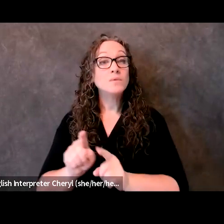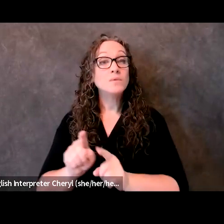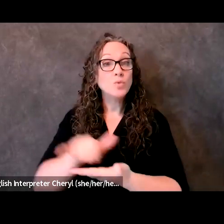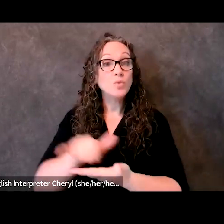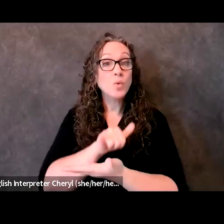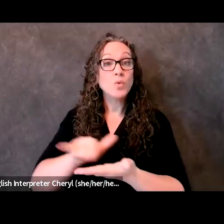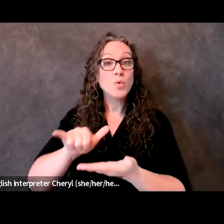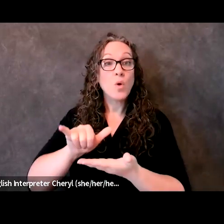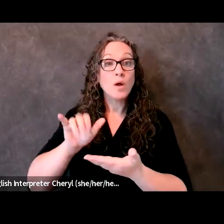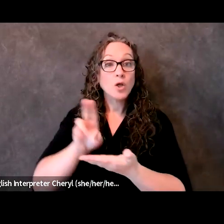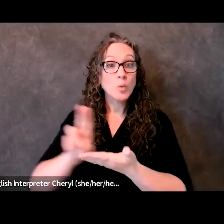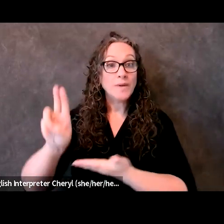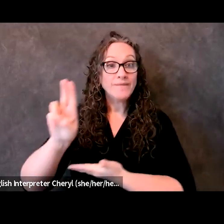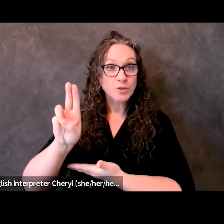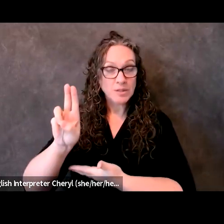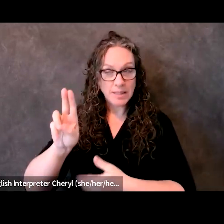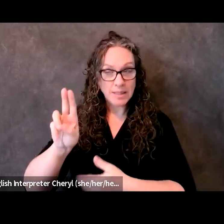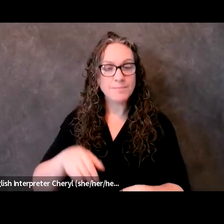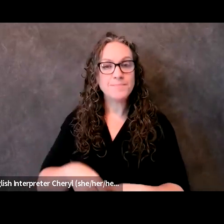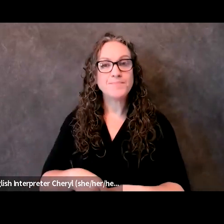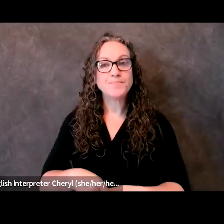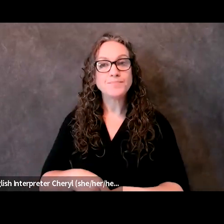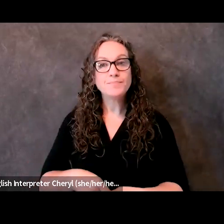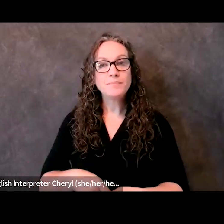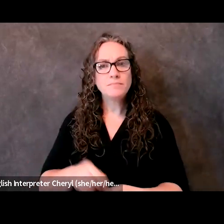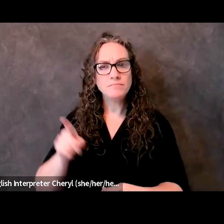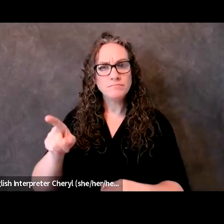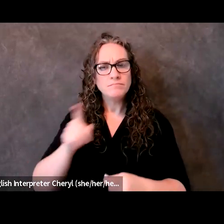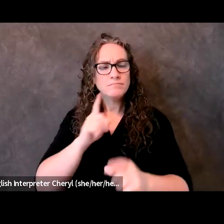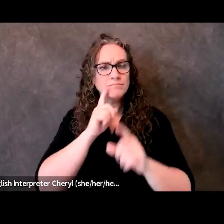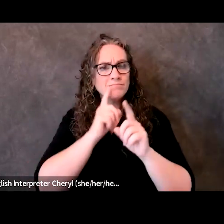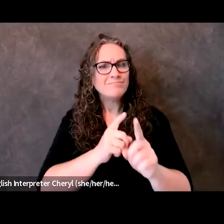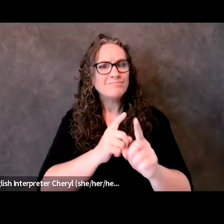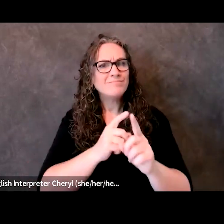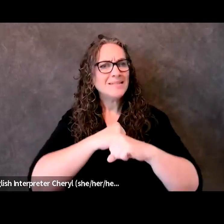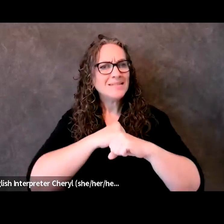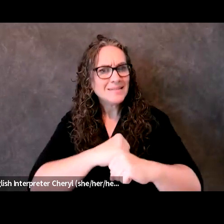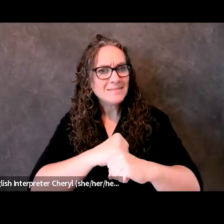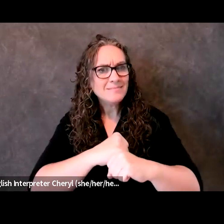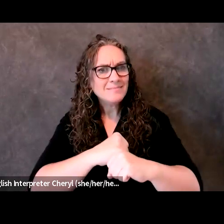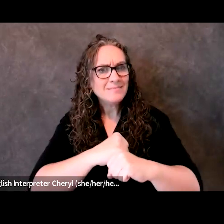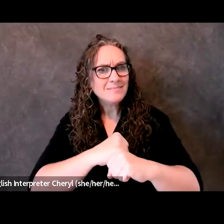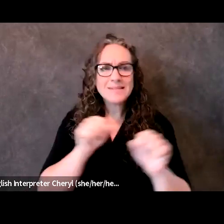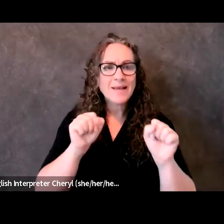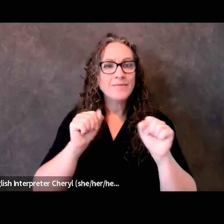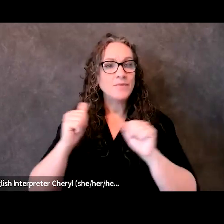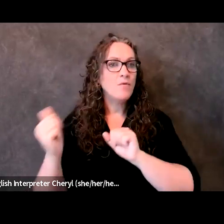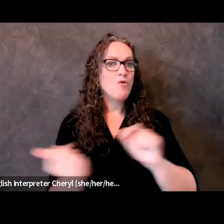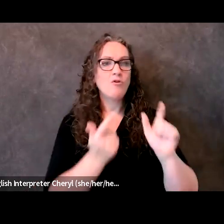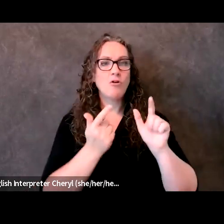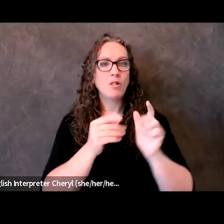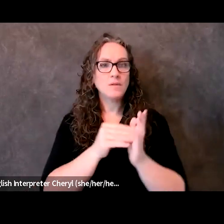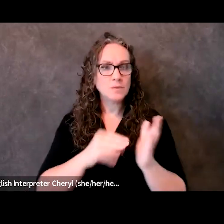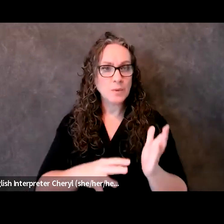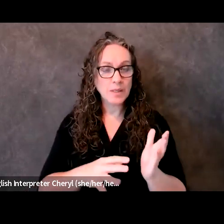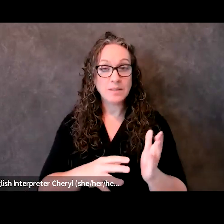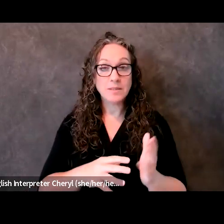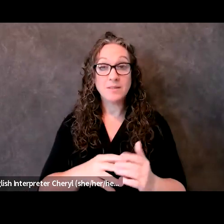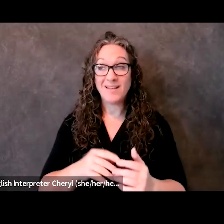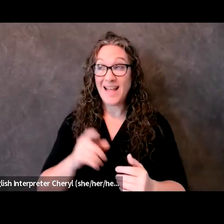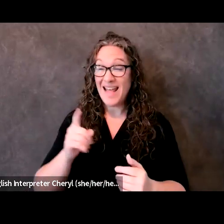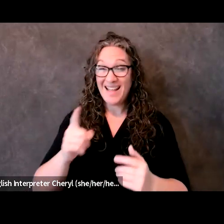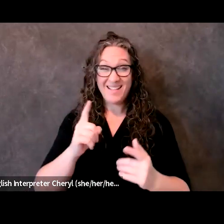they're committed to improving the safety, independence, and security of all students. And to do that at a whole new